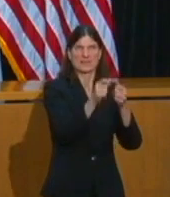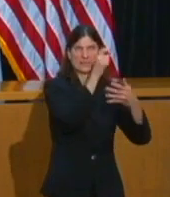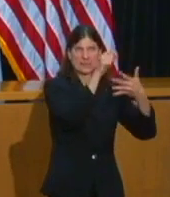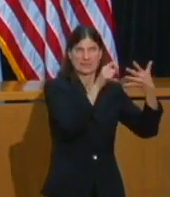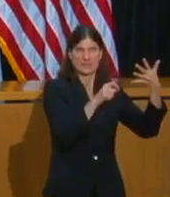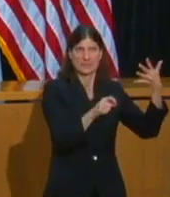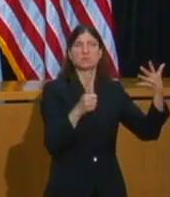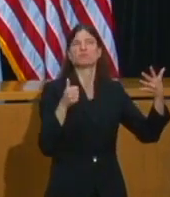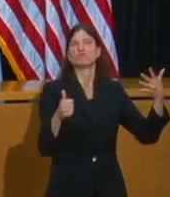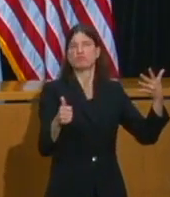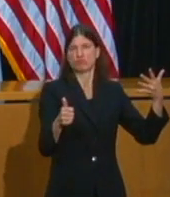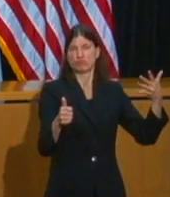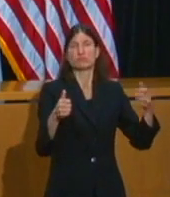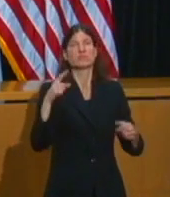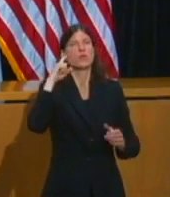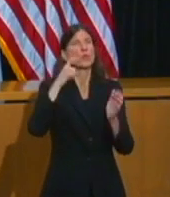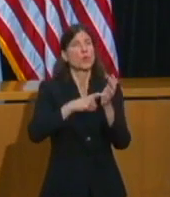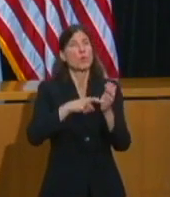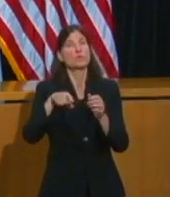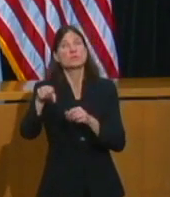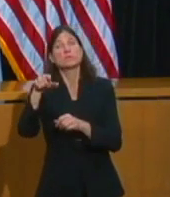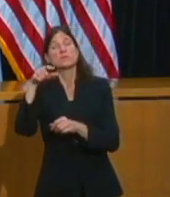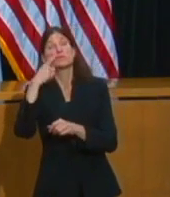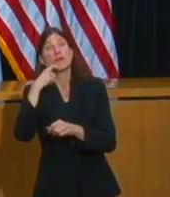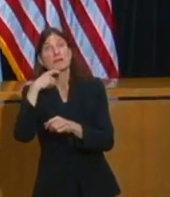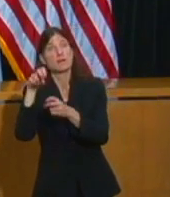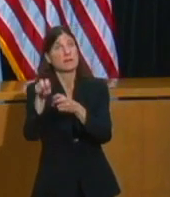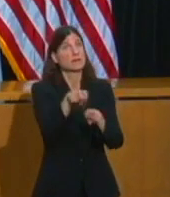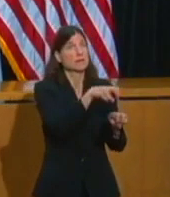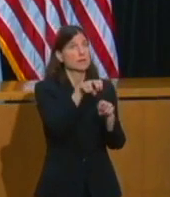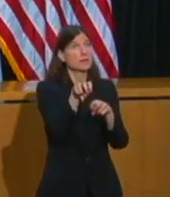package. Oh, so you just don't get as much. Right.